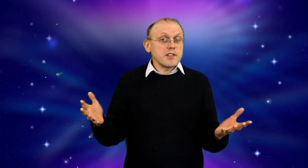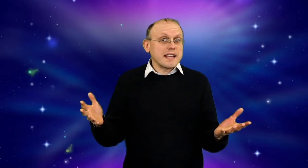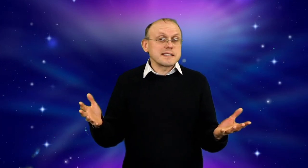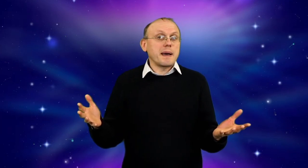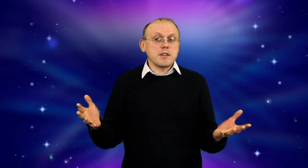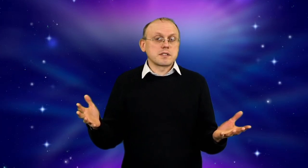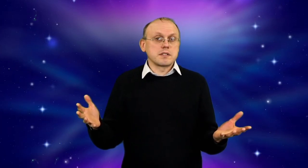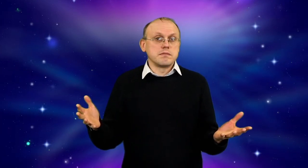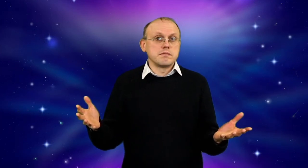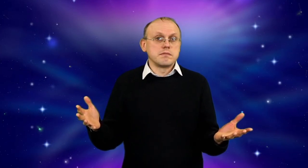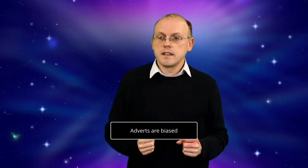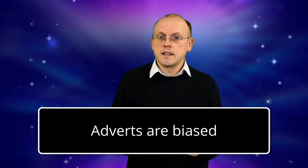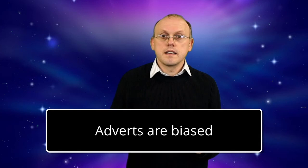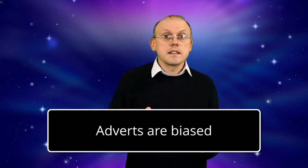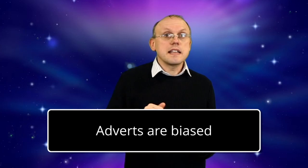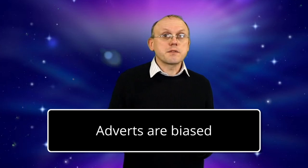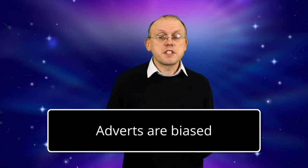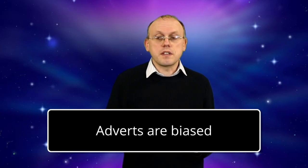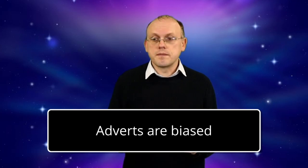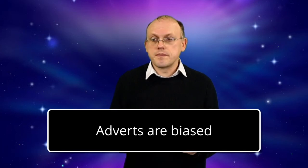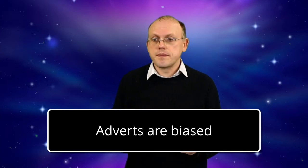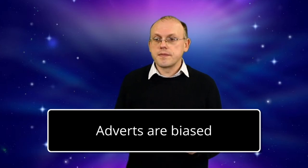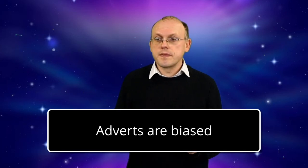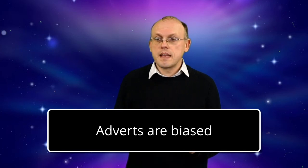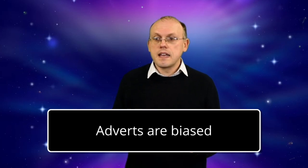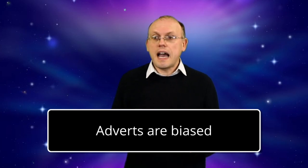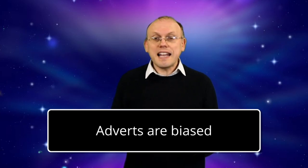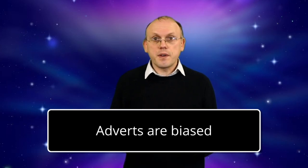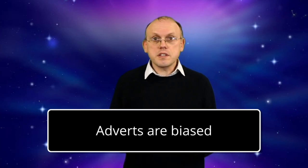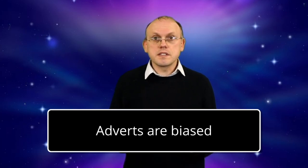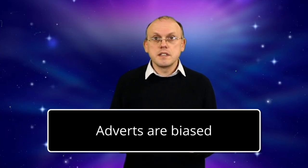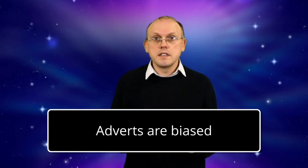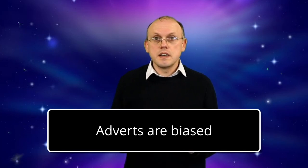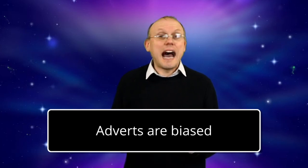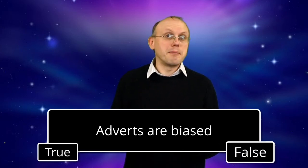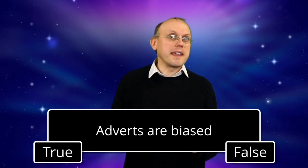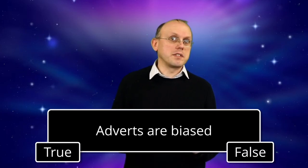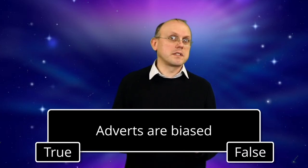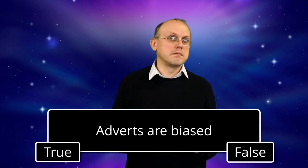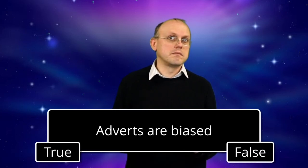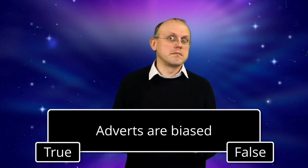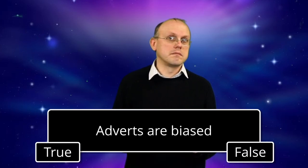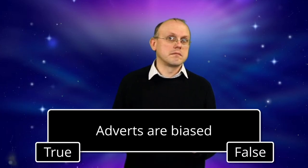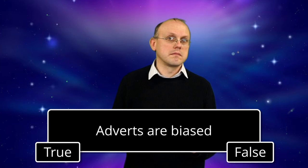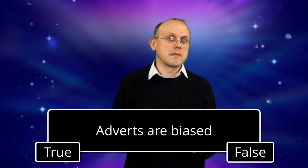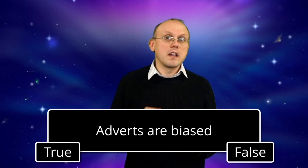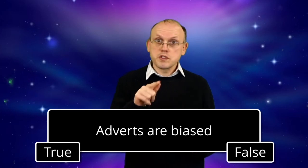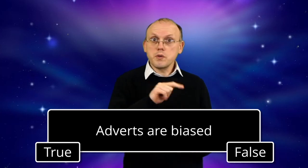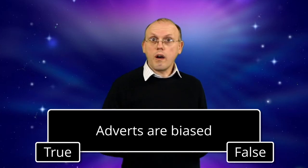text is biased. Next question. Adverts are biased. True or